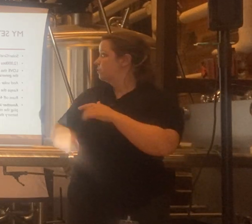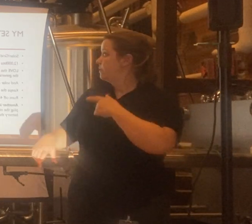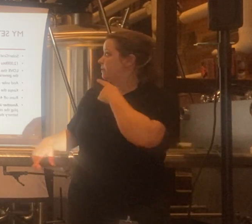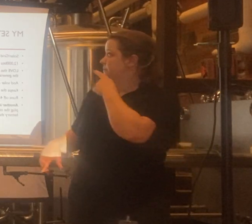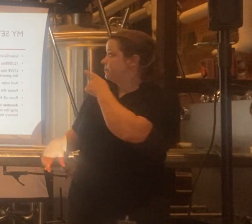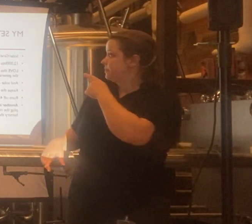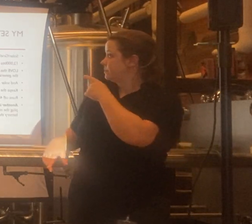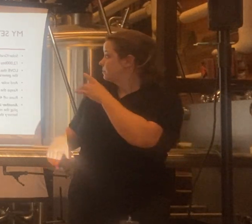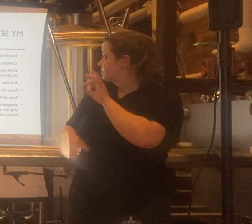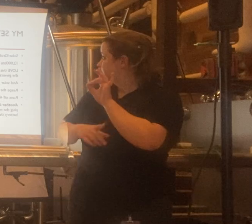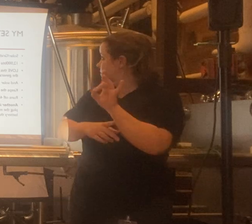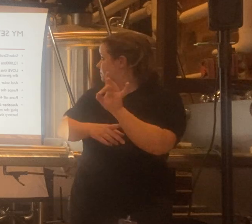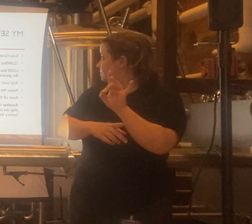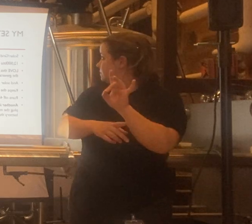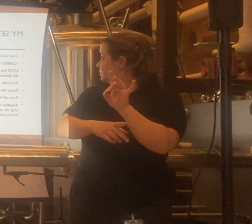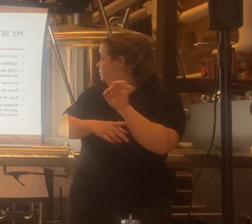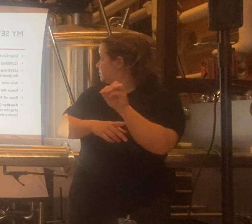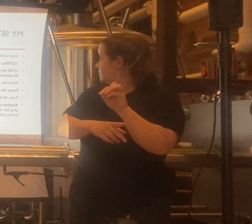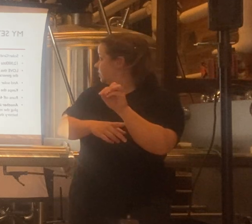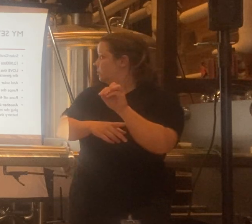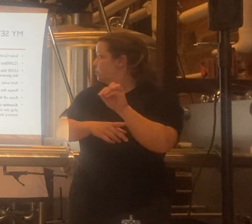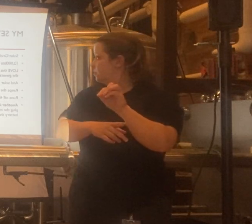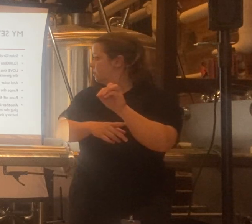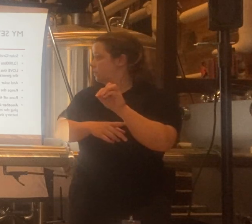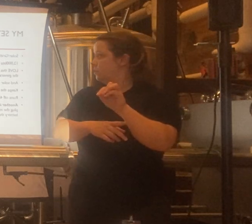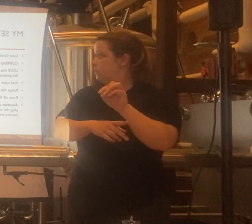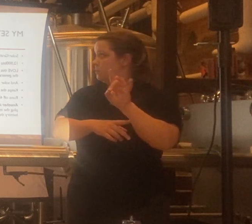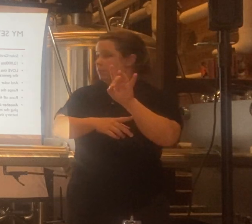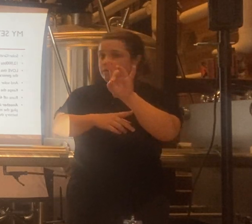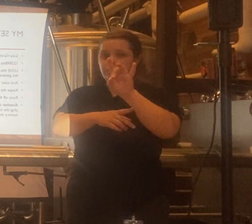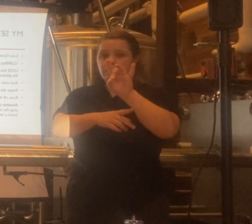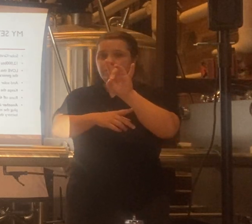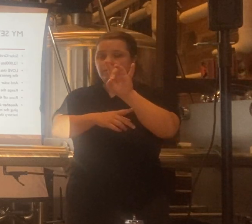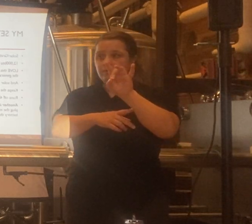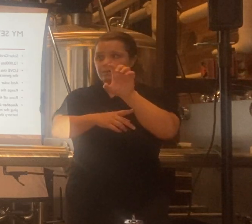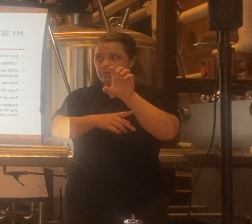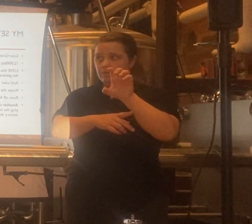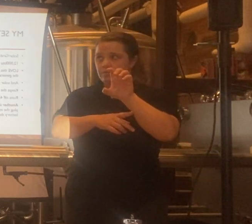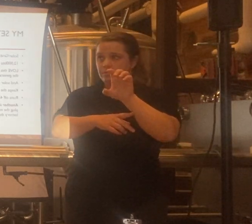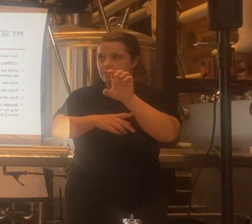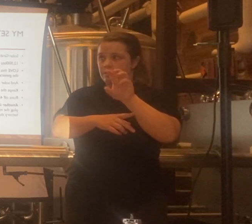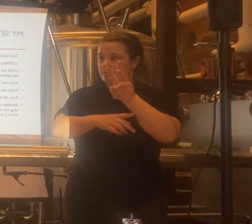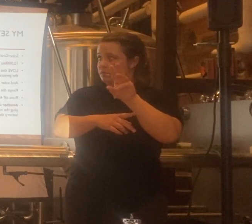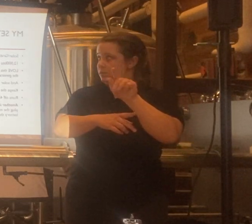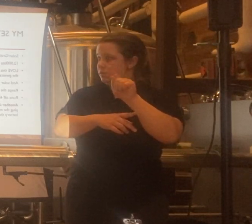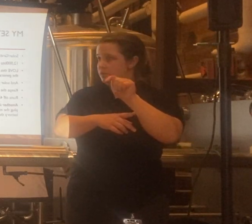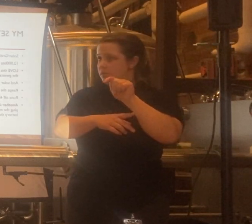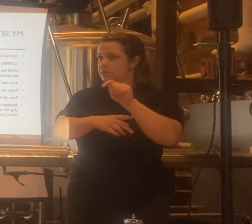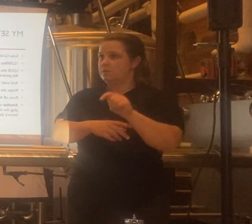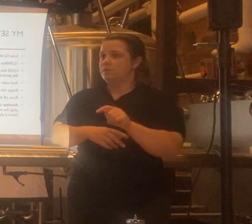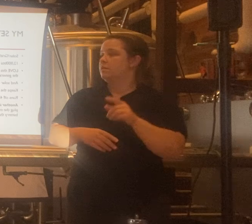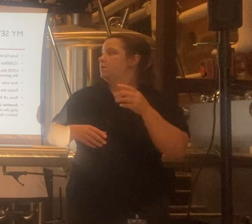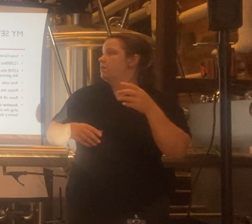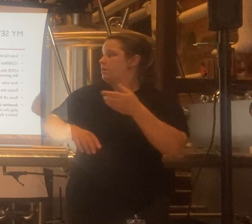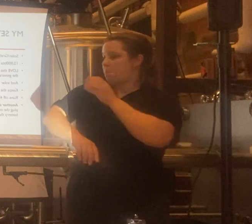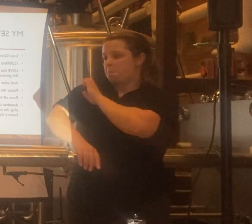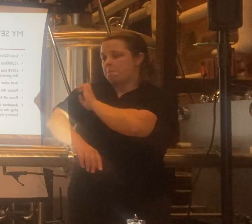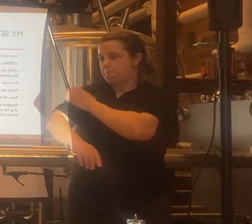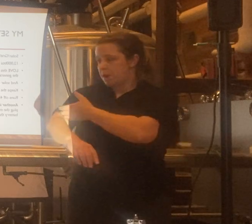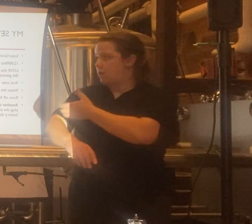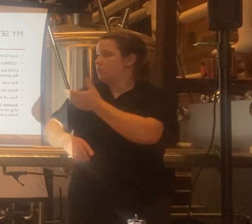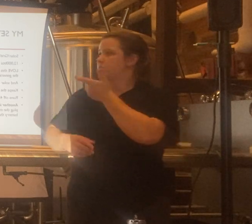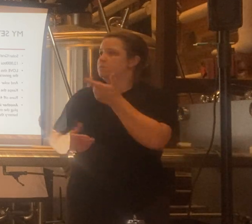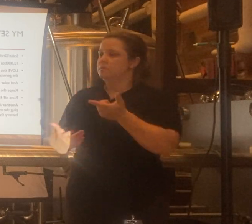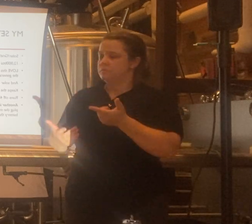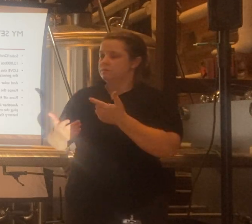day. And my app will show me, I have a picture of it in a bit, will show me how much solar in and how much grid it's using. So you can expand that or whatnot.